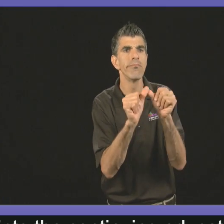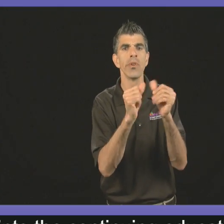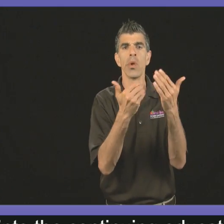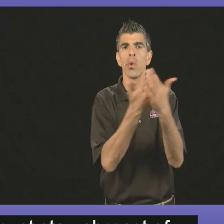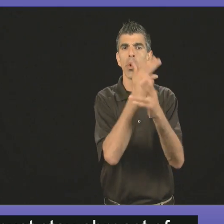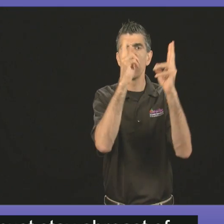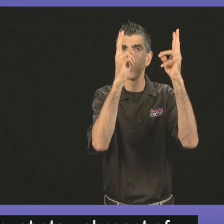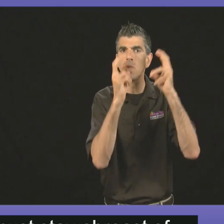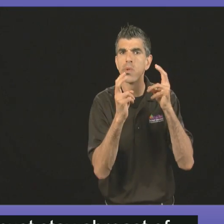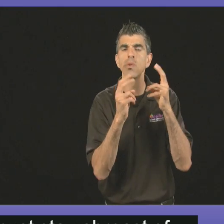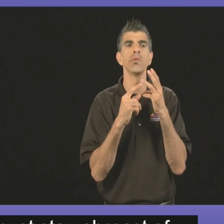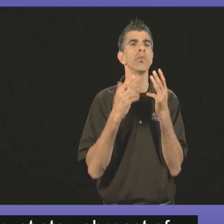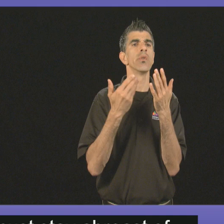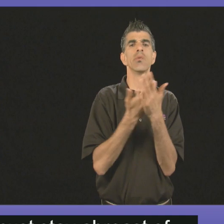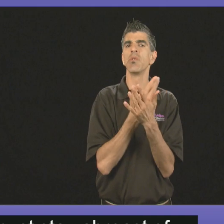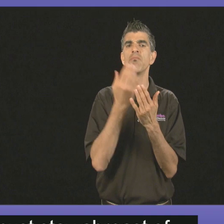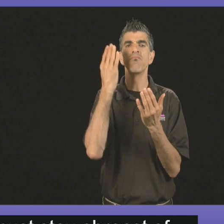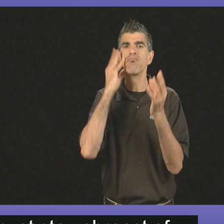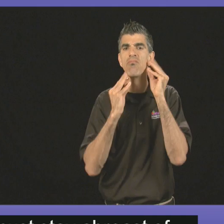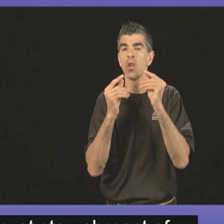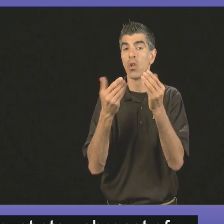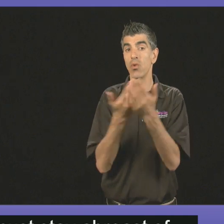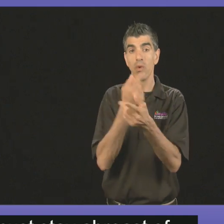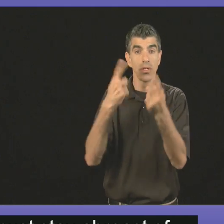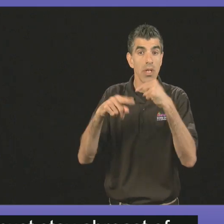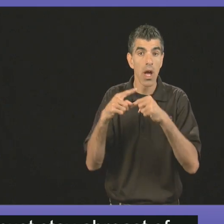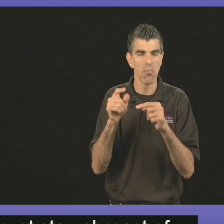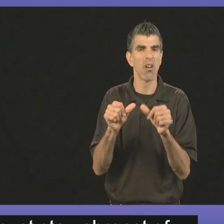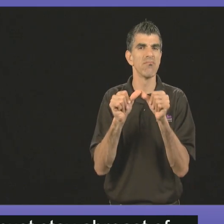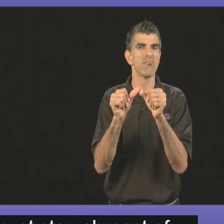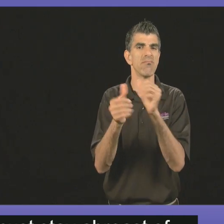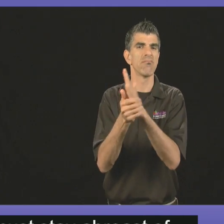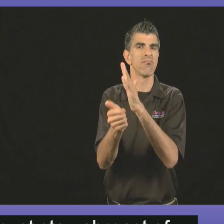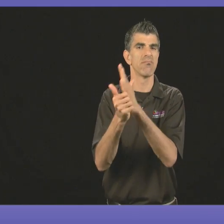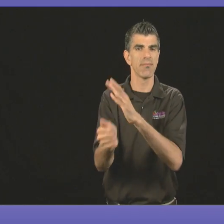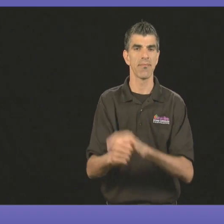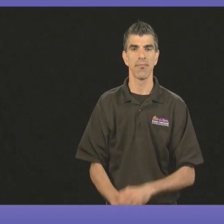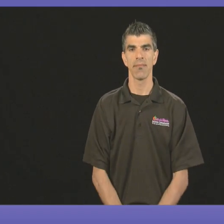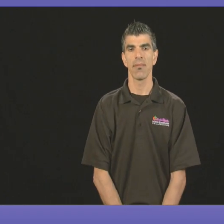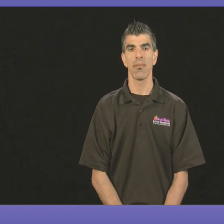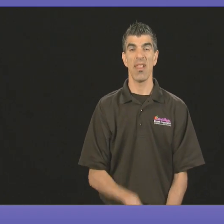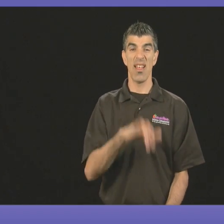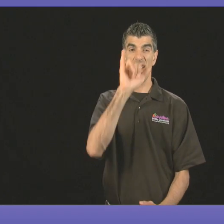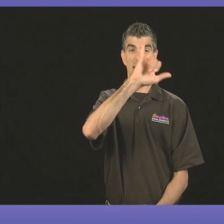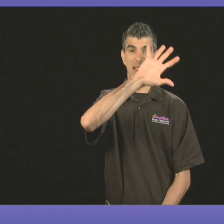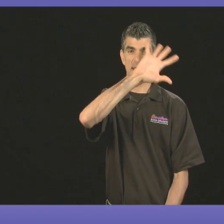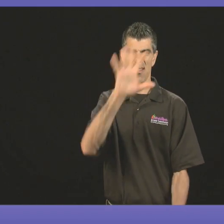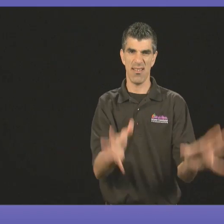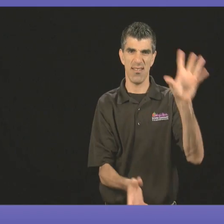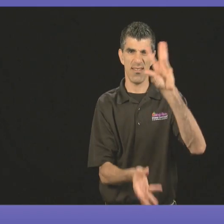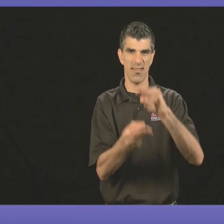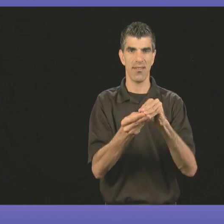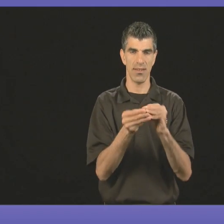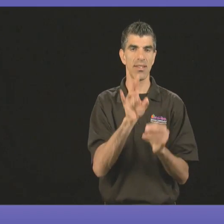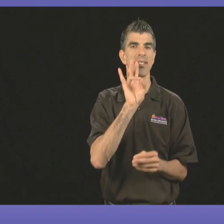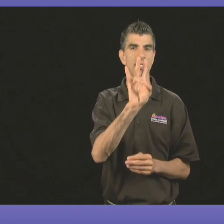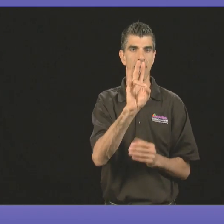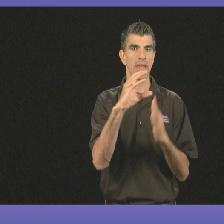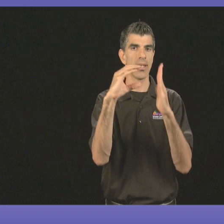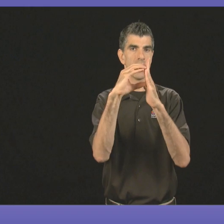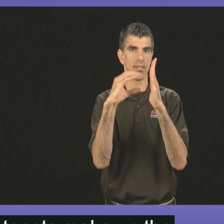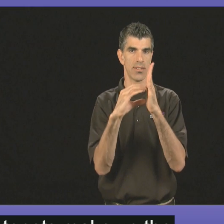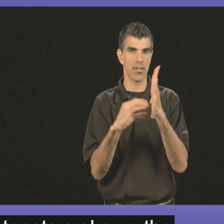previously. Interpreters must stay abreast of new issues in the interpreting world and must also maintain their interpreting